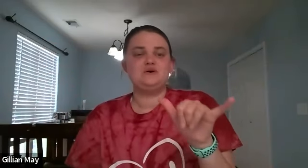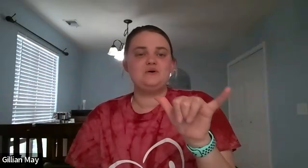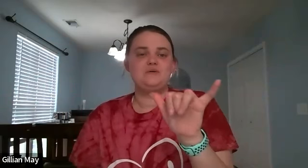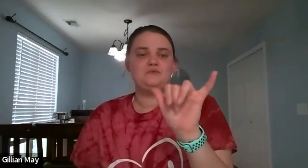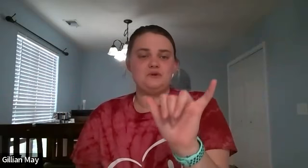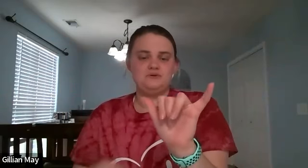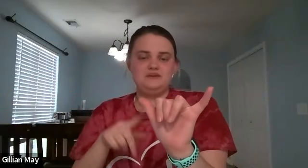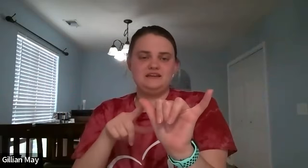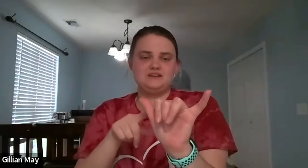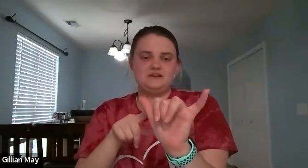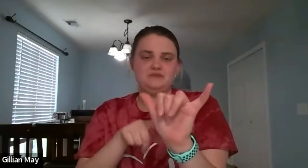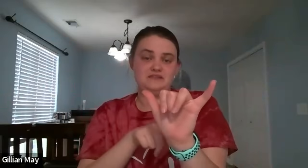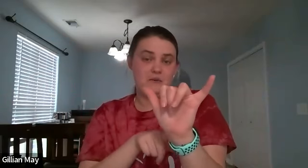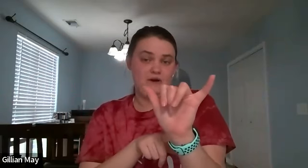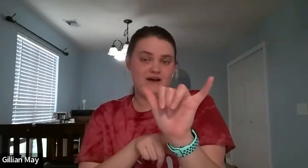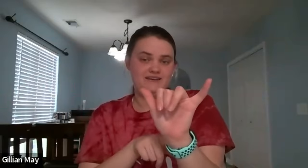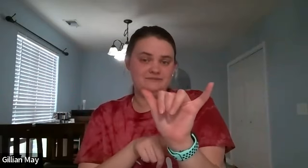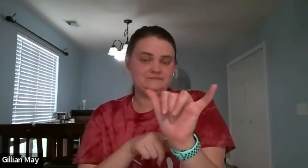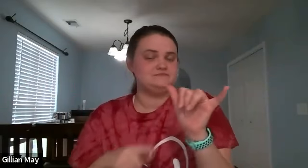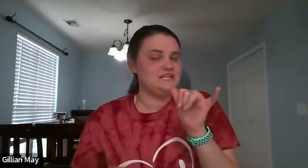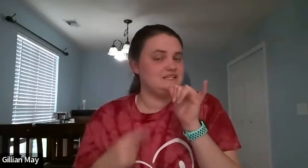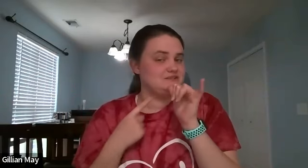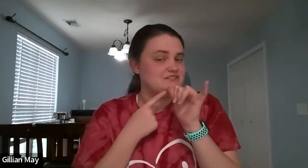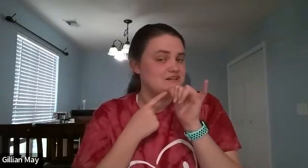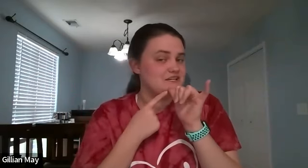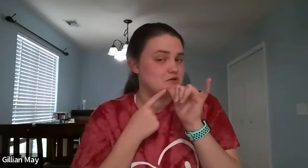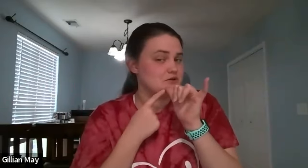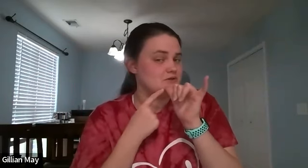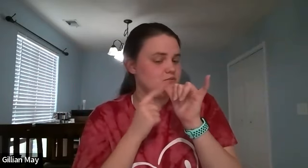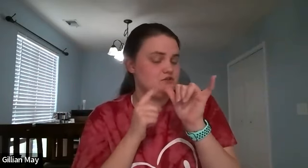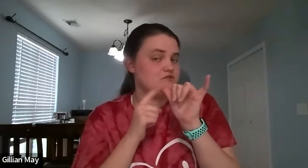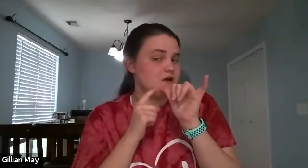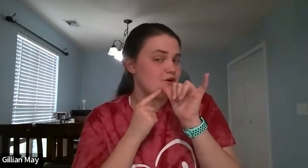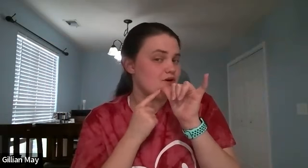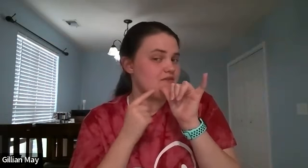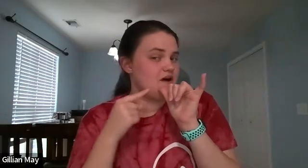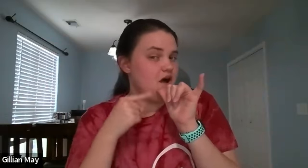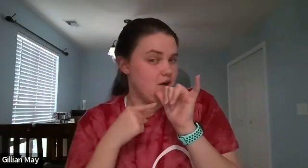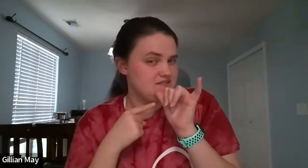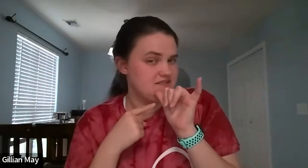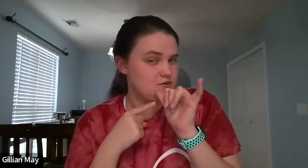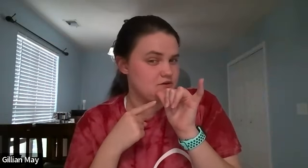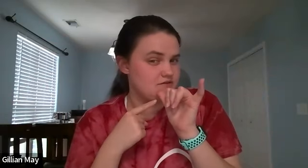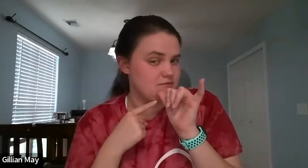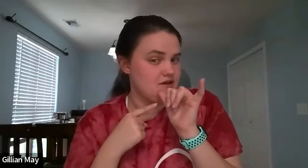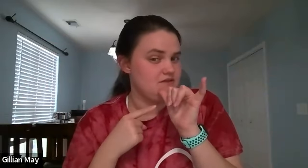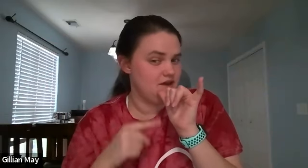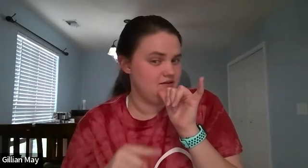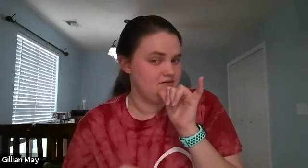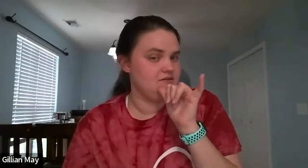So rude is going to be that Y. You'll start at with your thumb on the opposite corner of your mouth. Yeah.